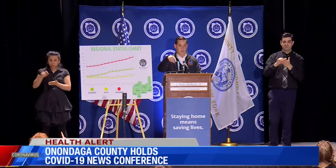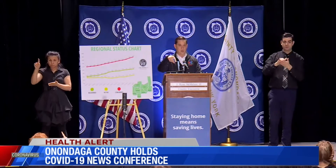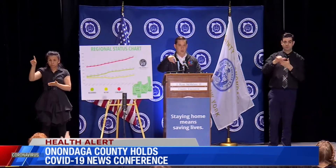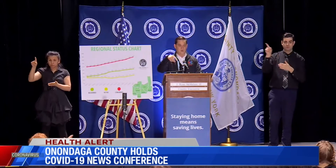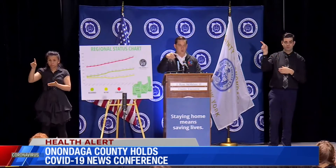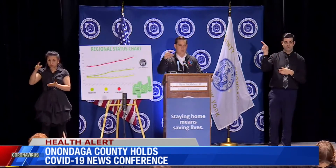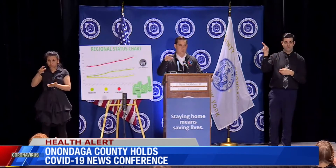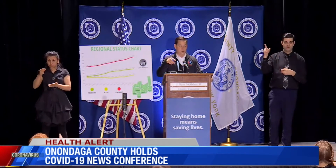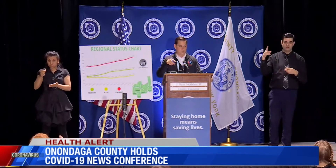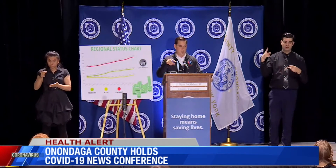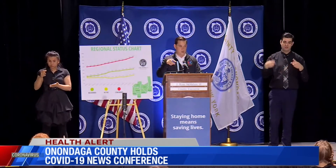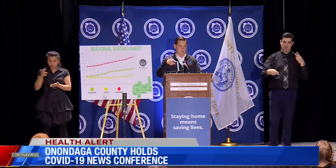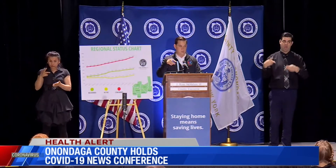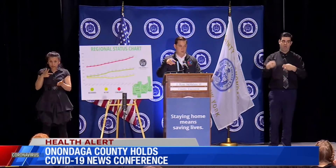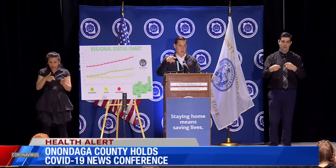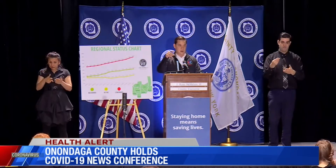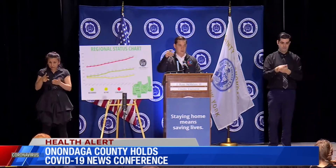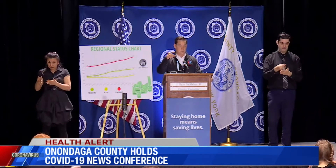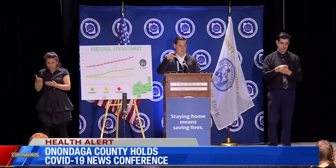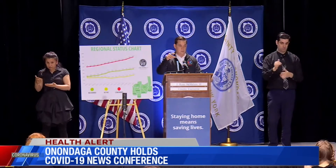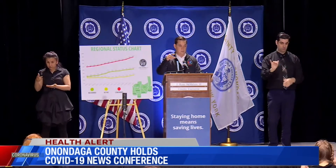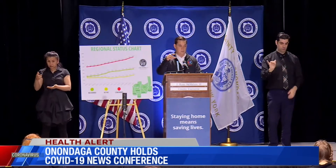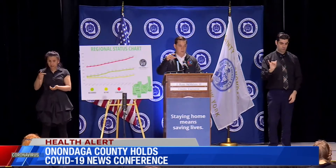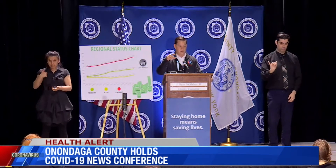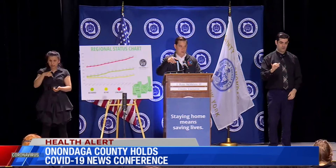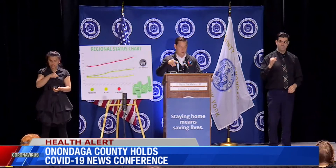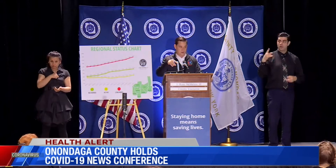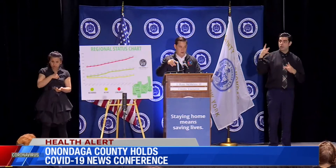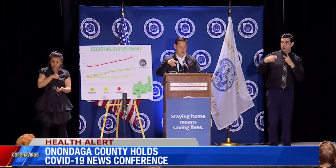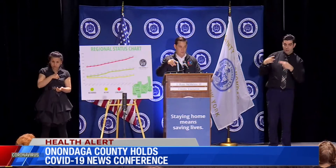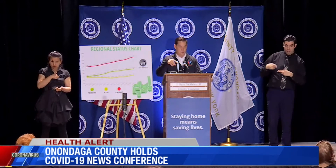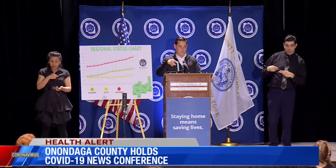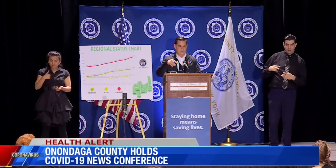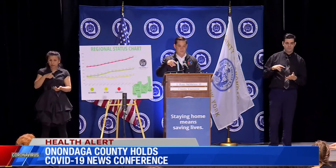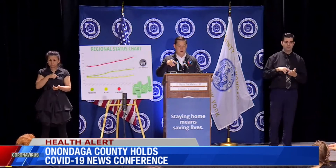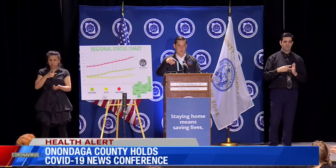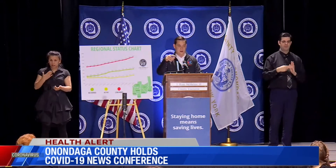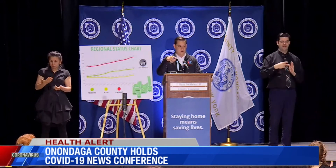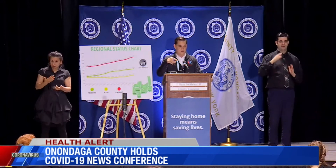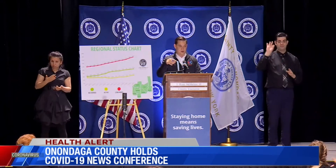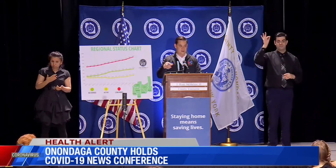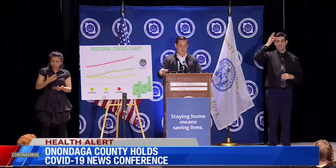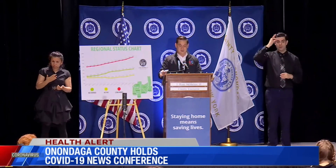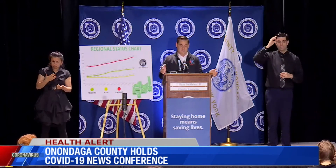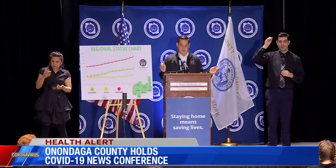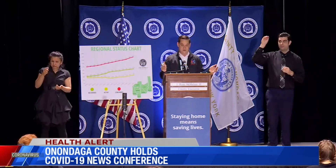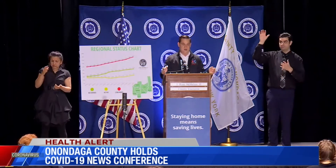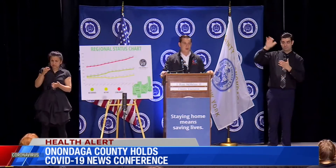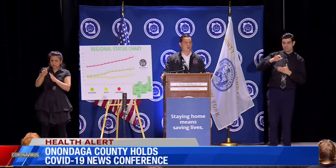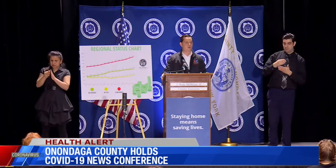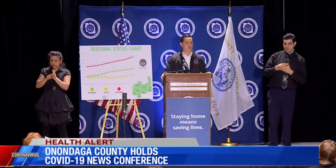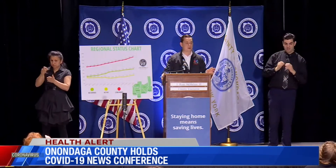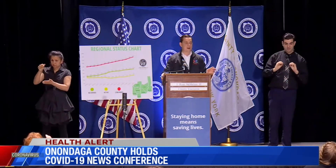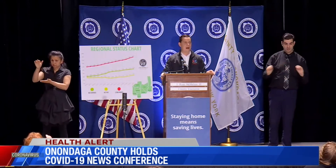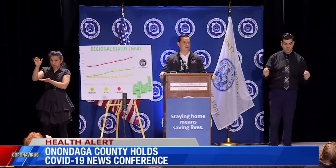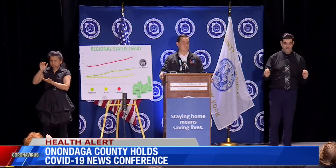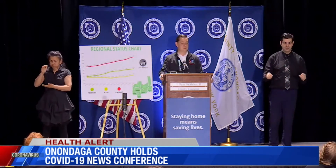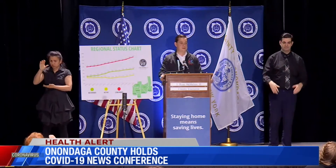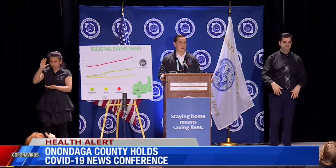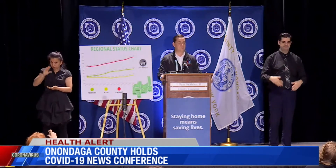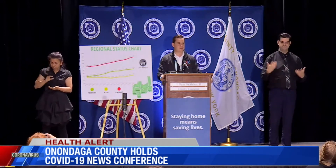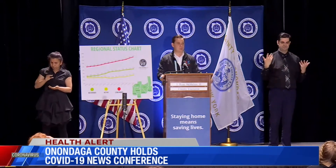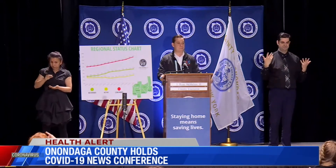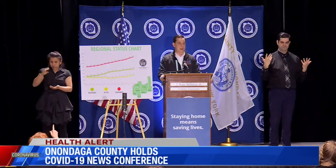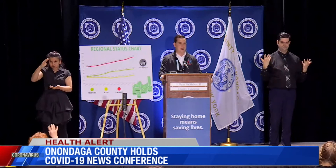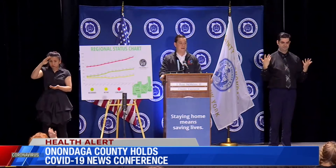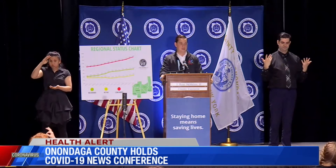too. If we get those cuts and then we don't get any federal help and we get all these losses, we have limited options.